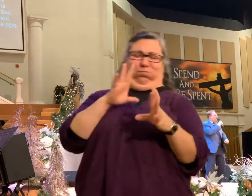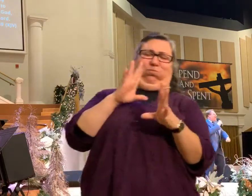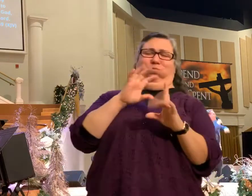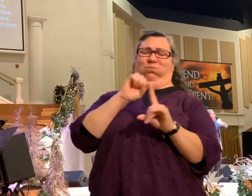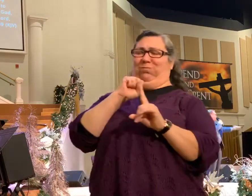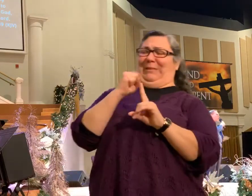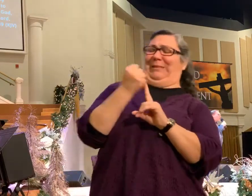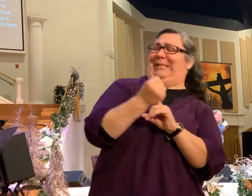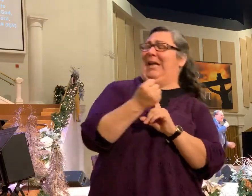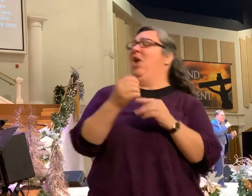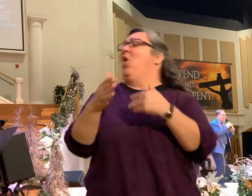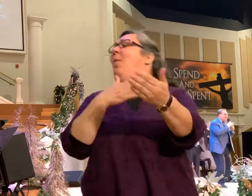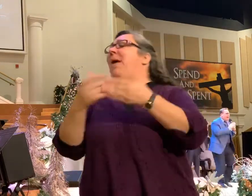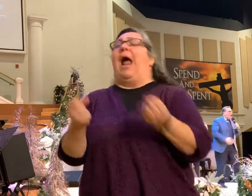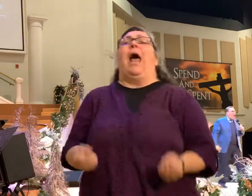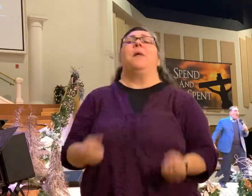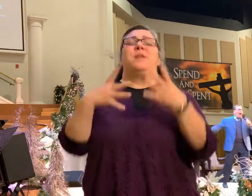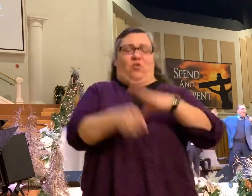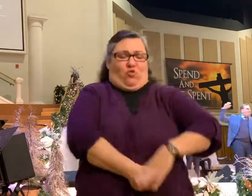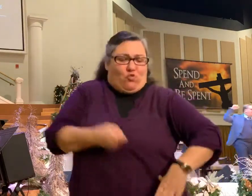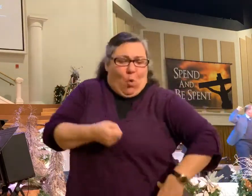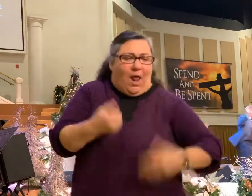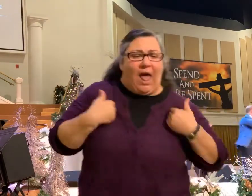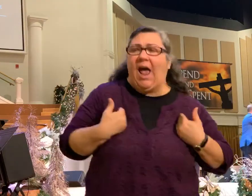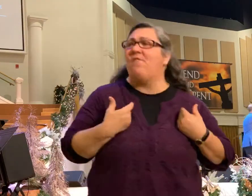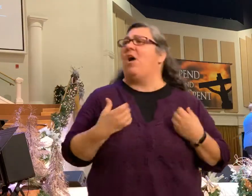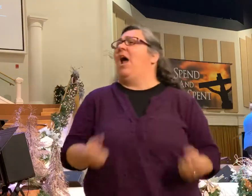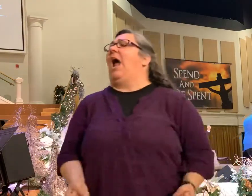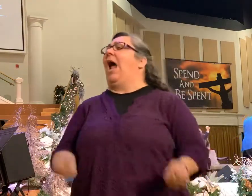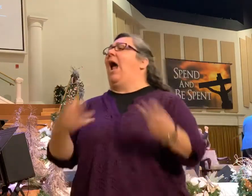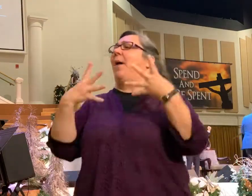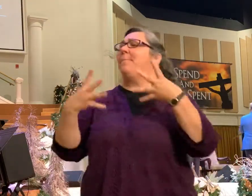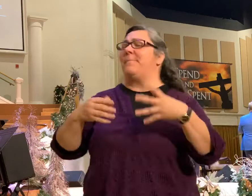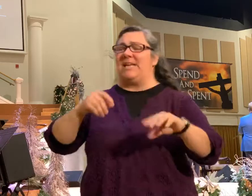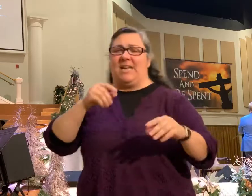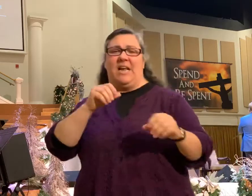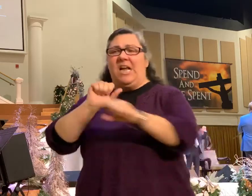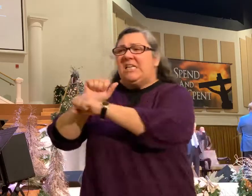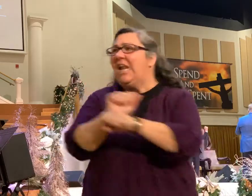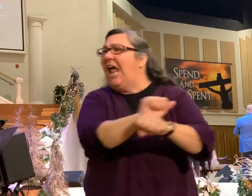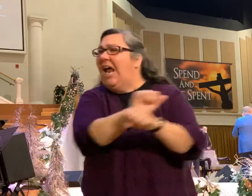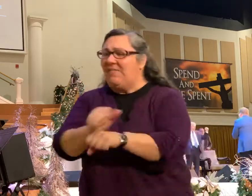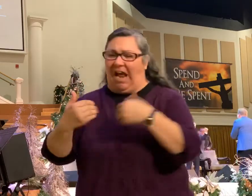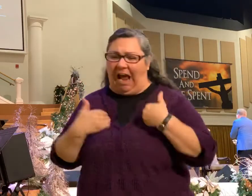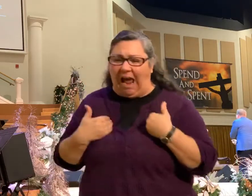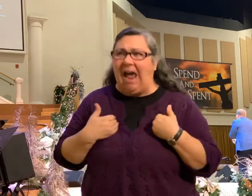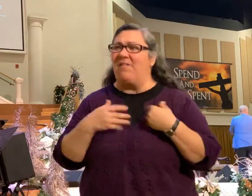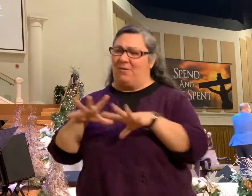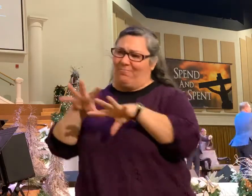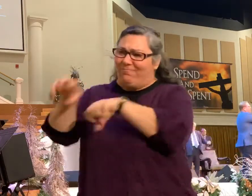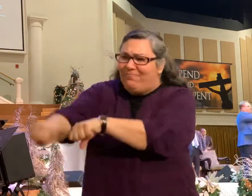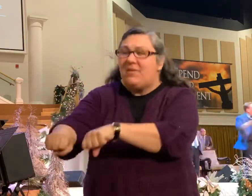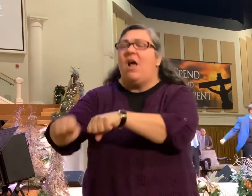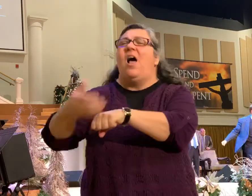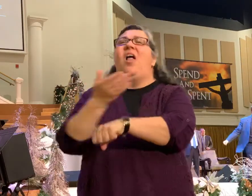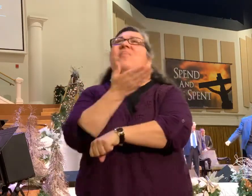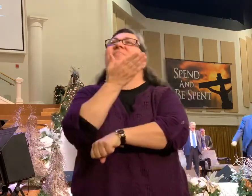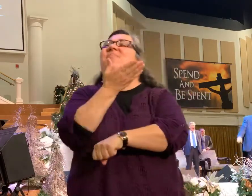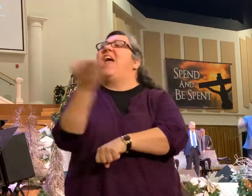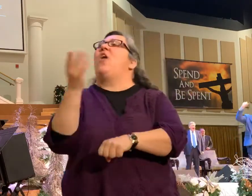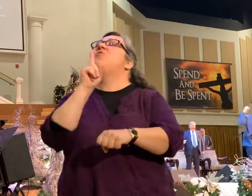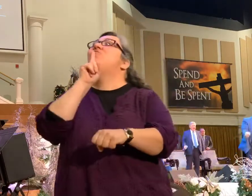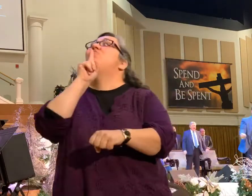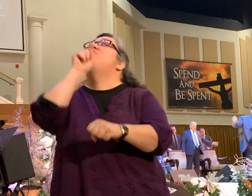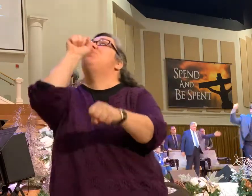It don't matter how many swords they bring out or how many slaves they seduce. There is a power that is